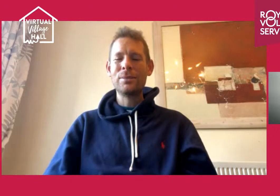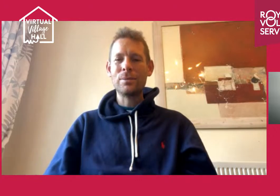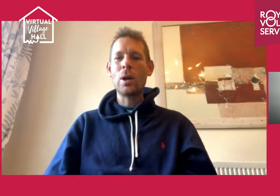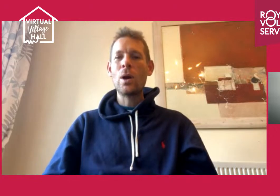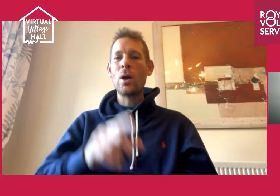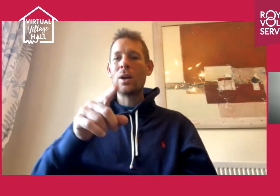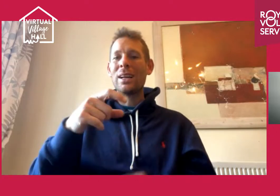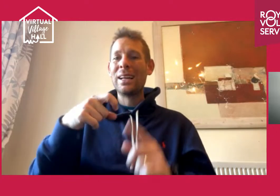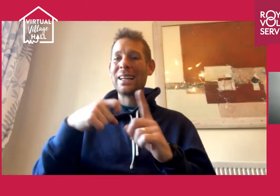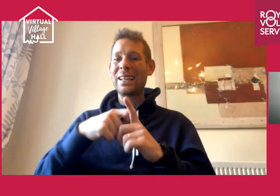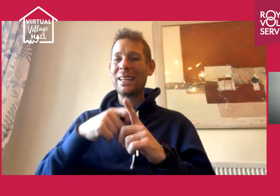elephant.